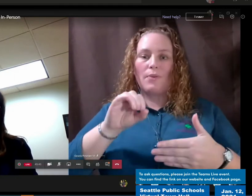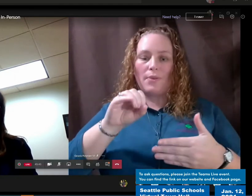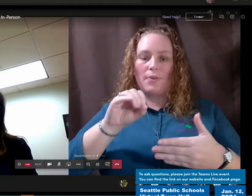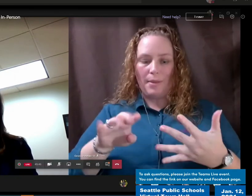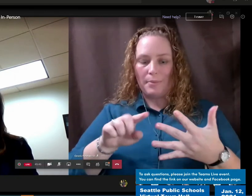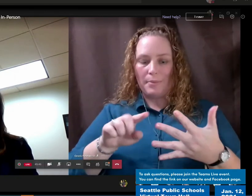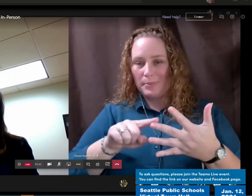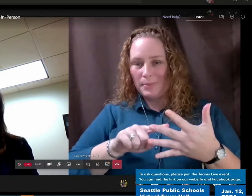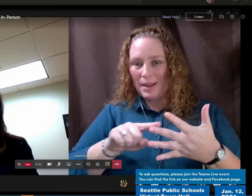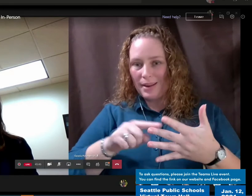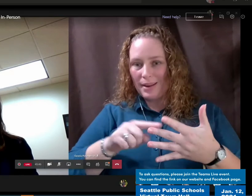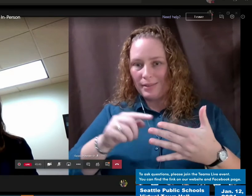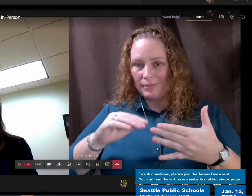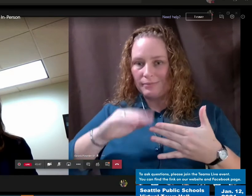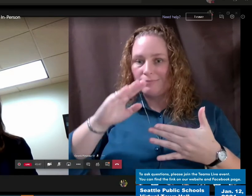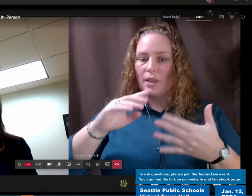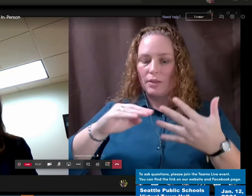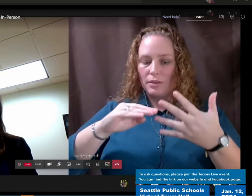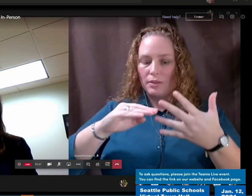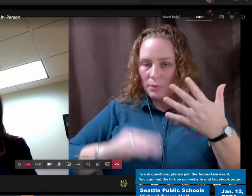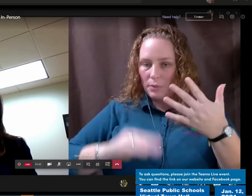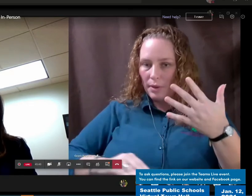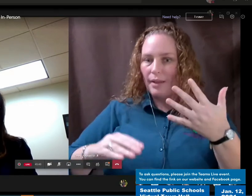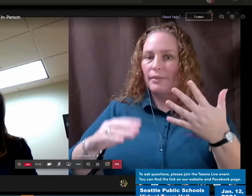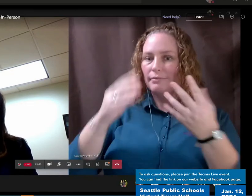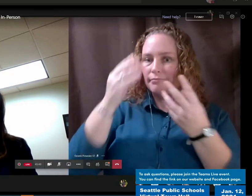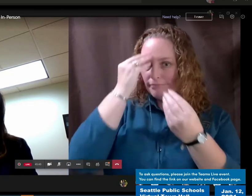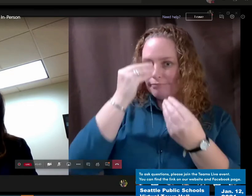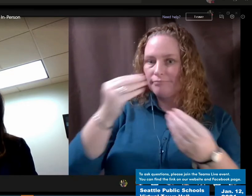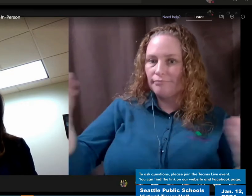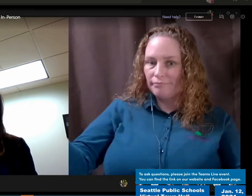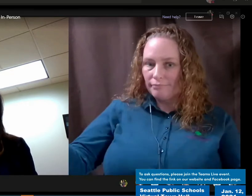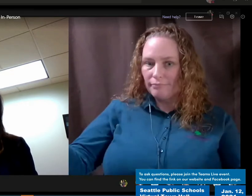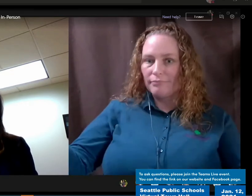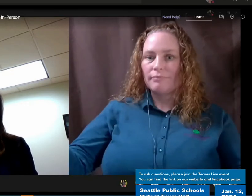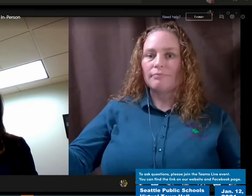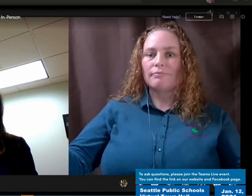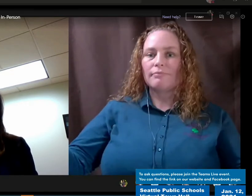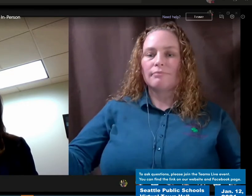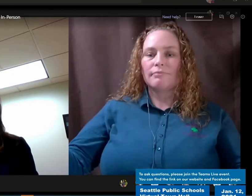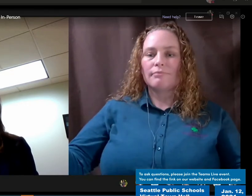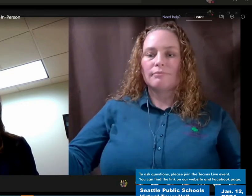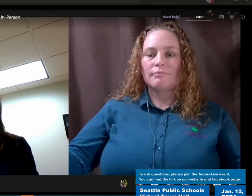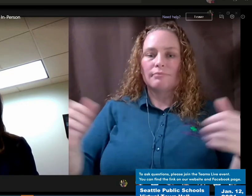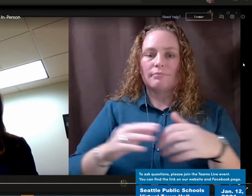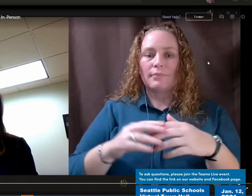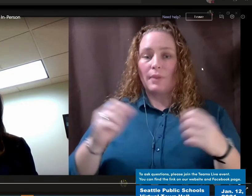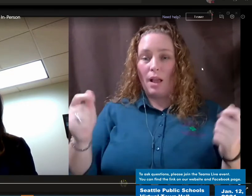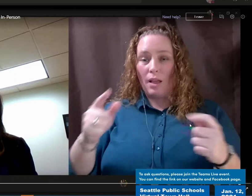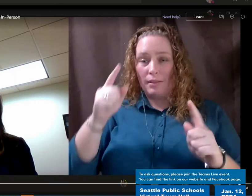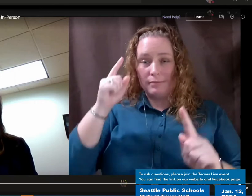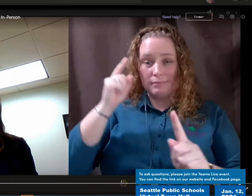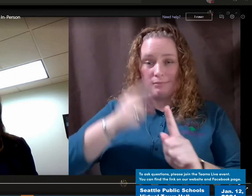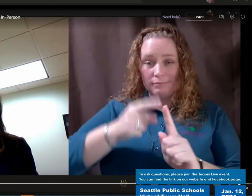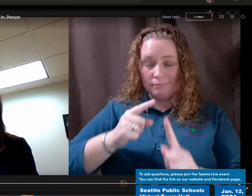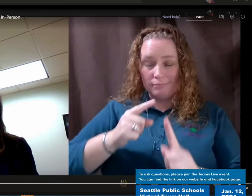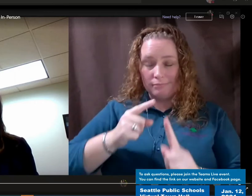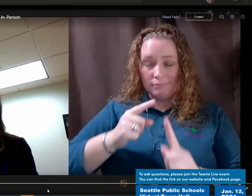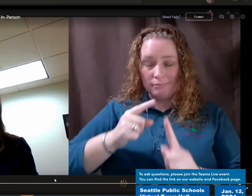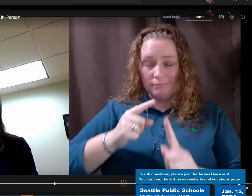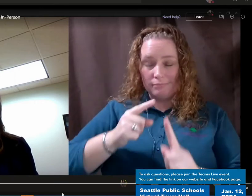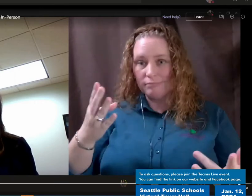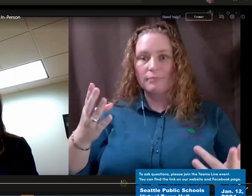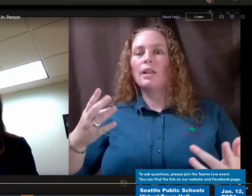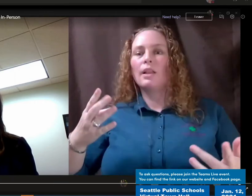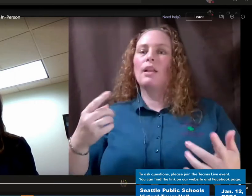time to be able to let our families and our staff know all of that, the details that are within what will be an